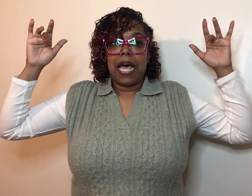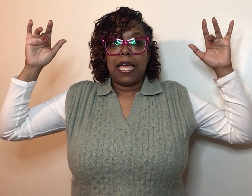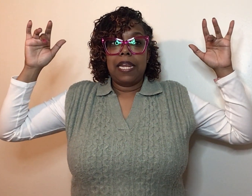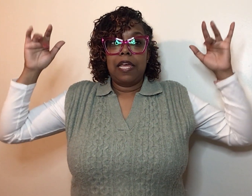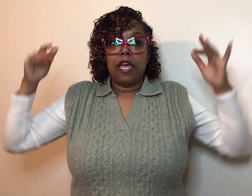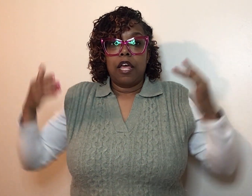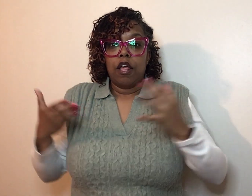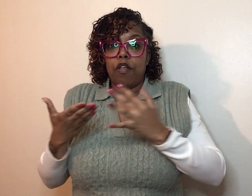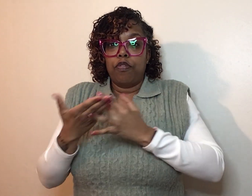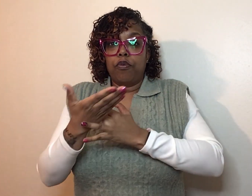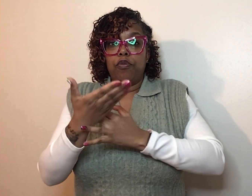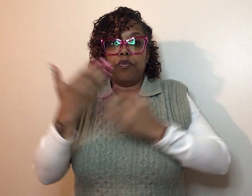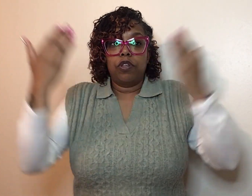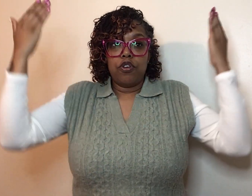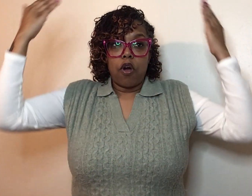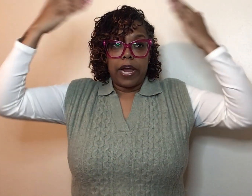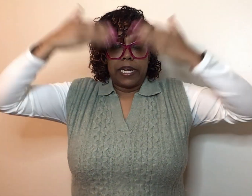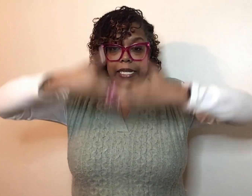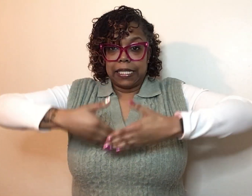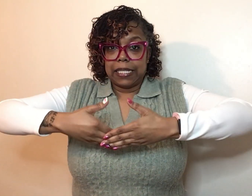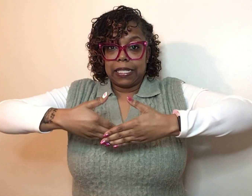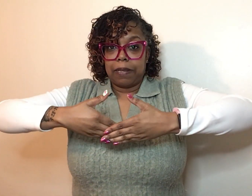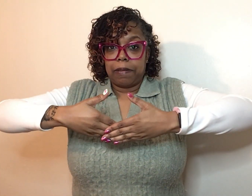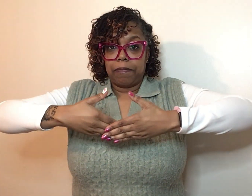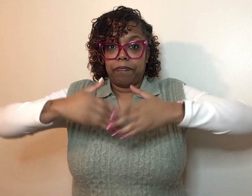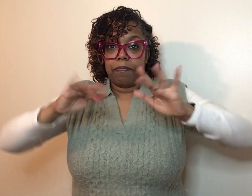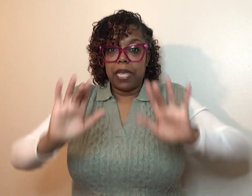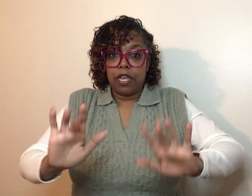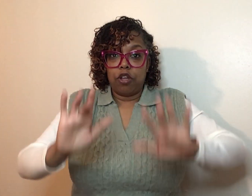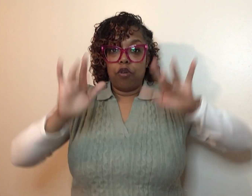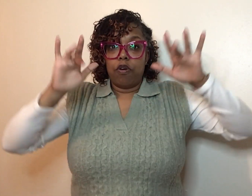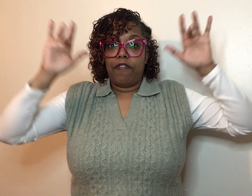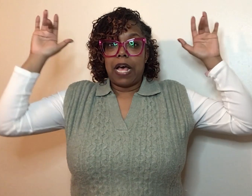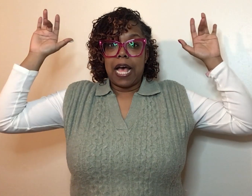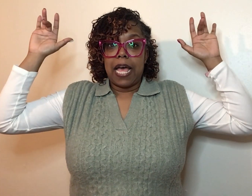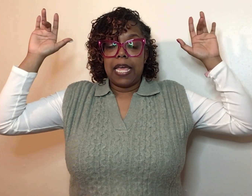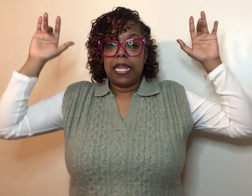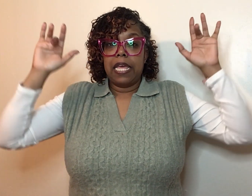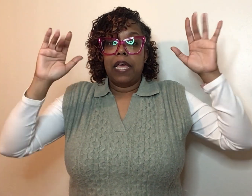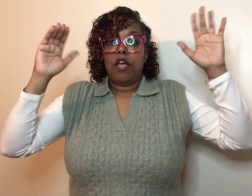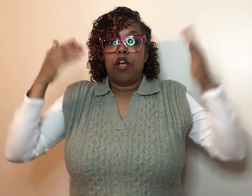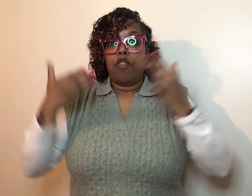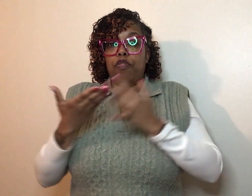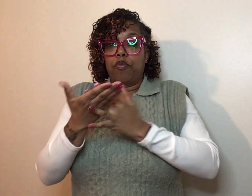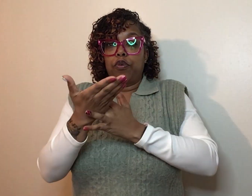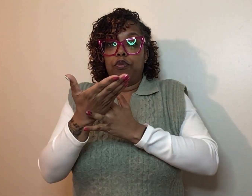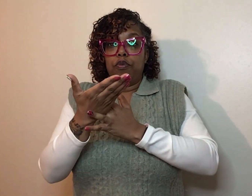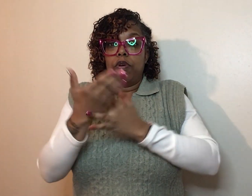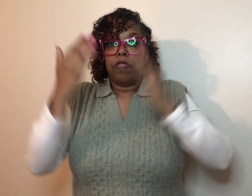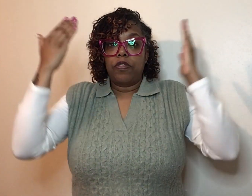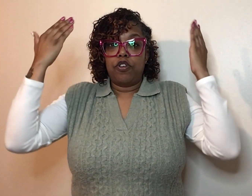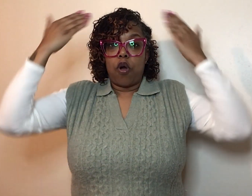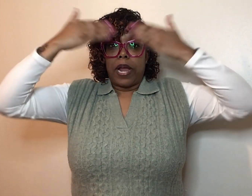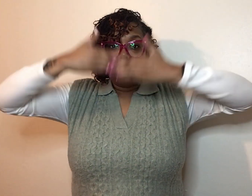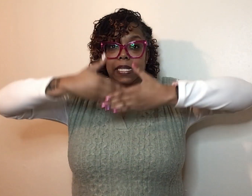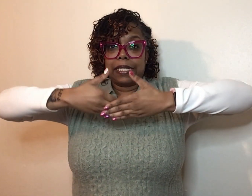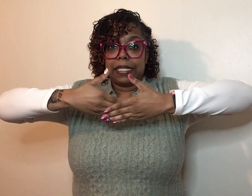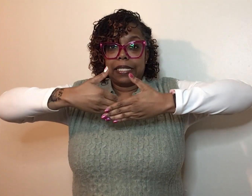glorified through the darkness. Being glorified through the darkness.